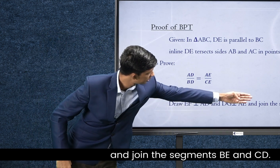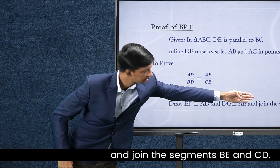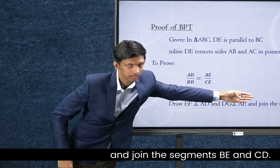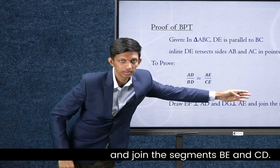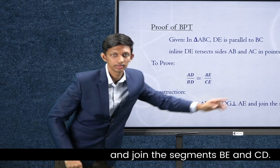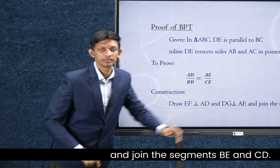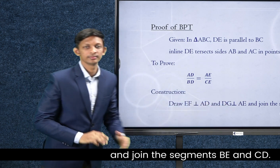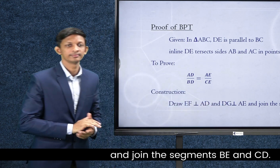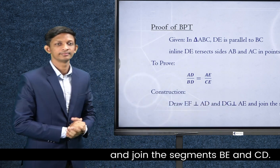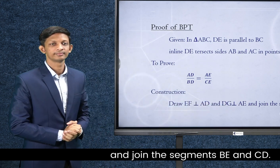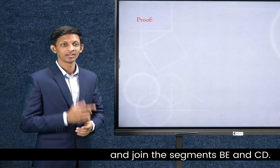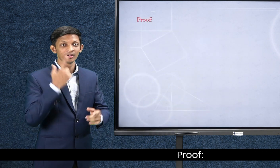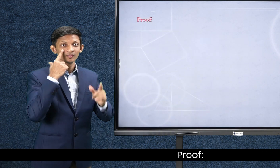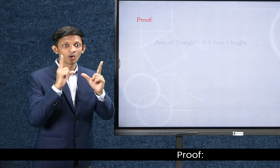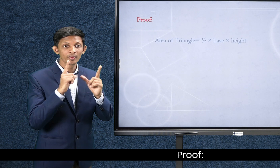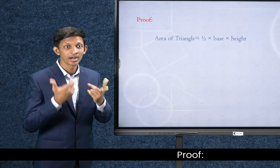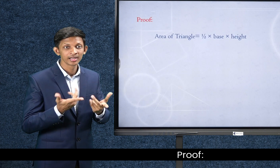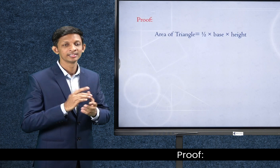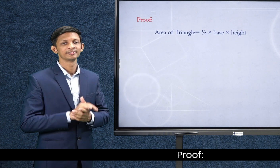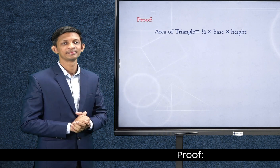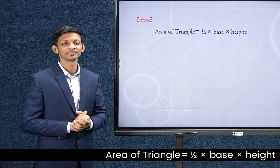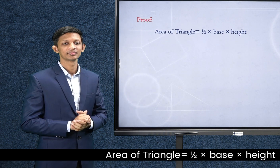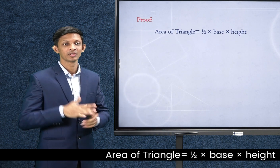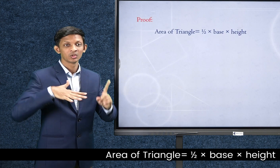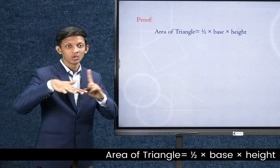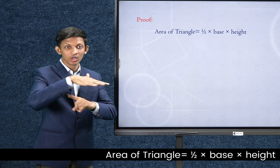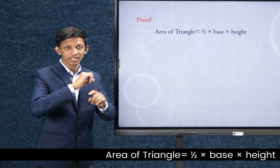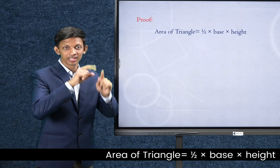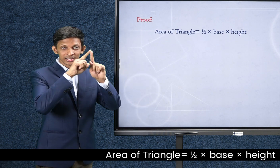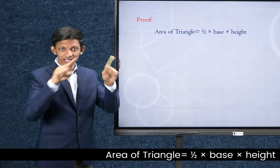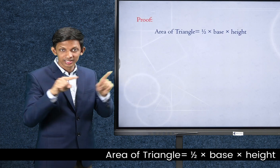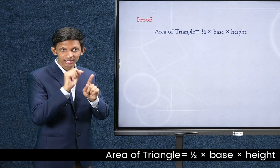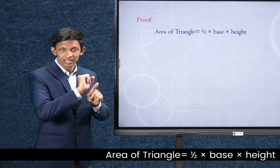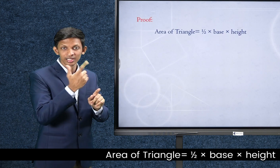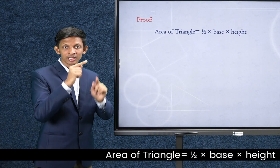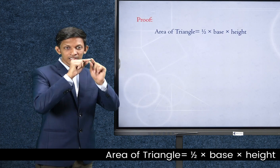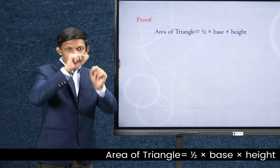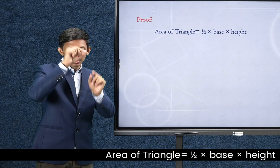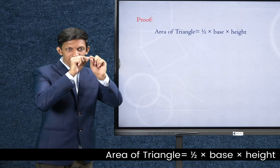segments BE and CD. Proof. Area of triangle is equal to half into base into